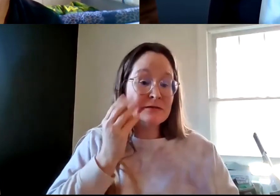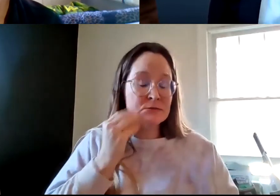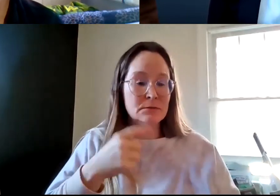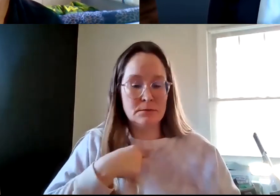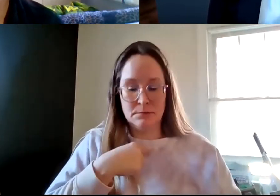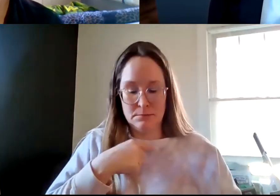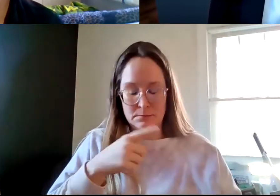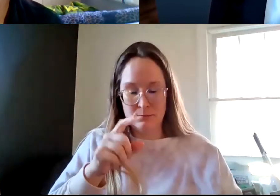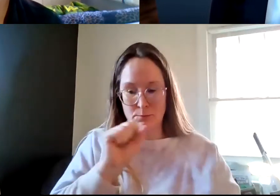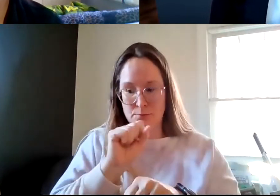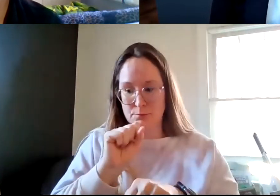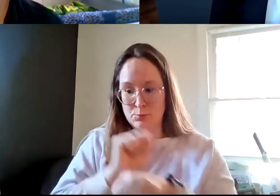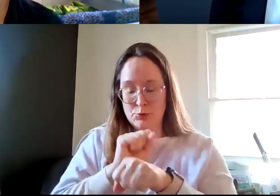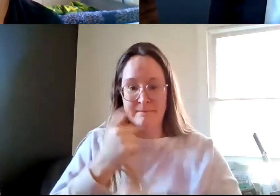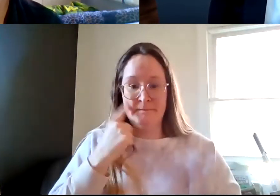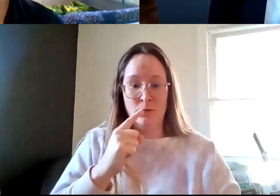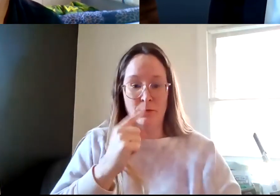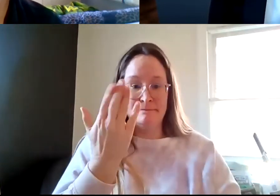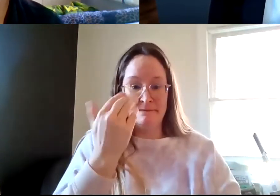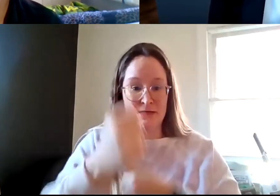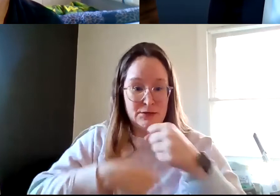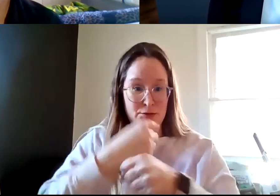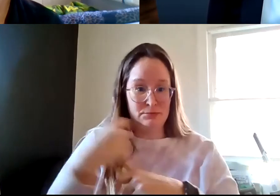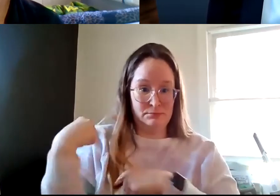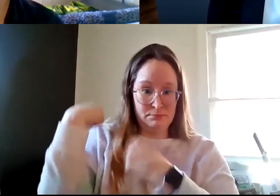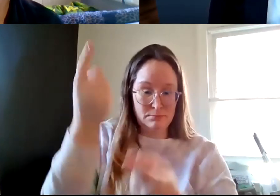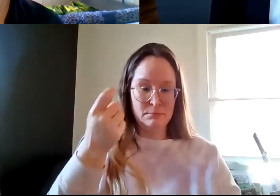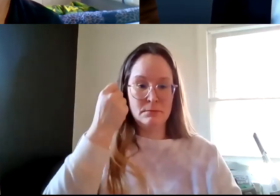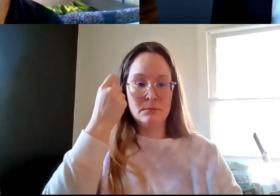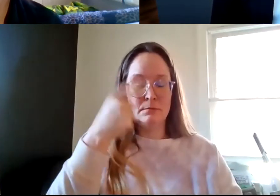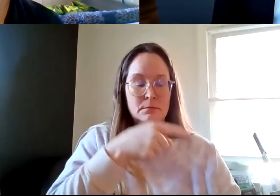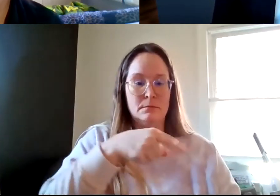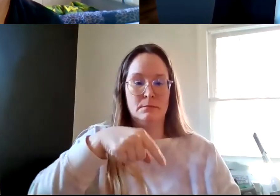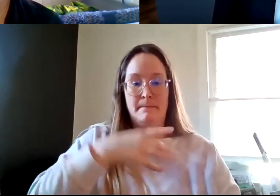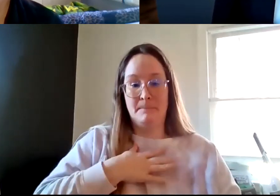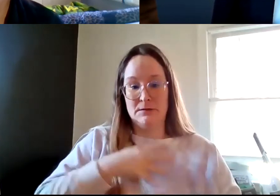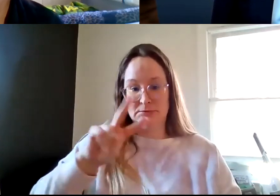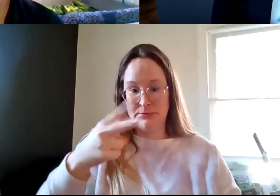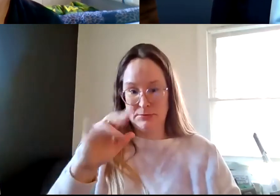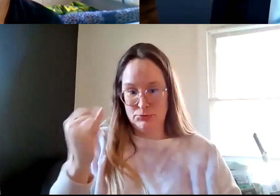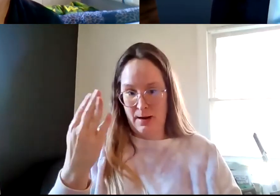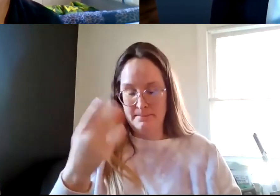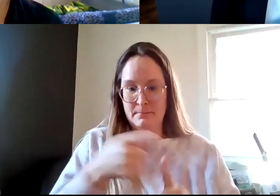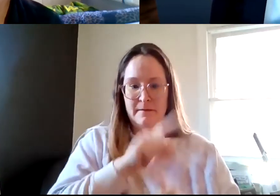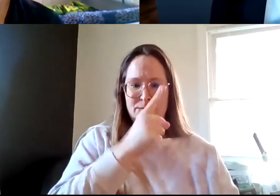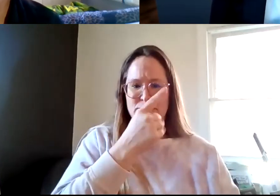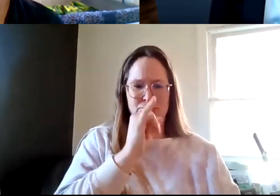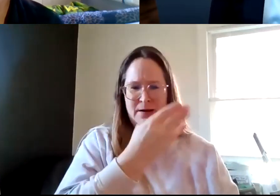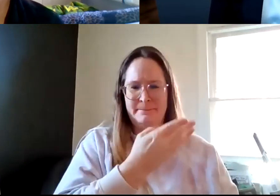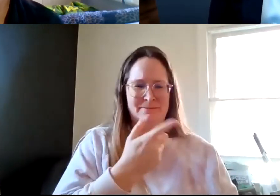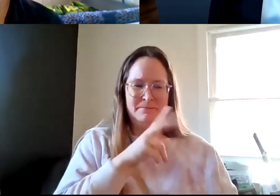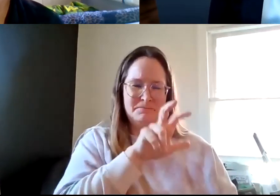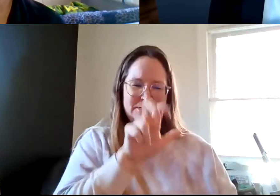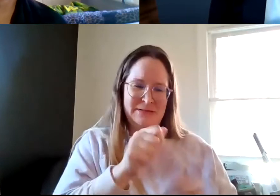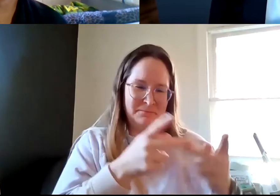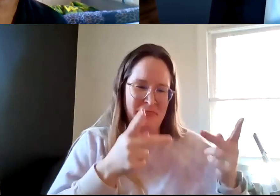this conversation alive and to keep it, influenced with new ideas and new experiences. In the 15 years of my experience of working, my second